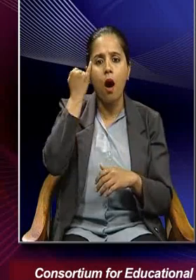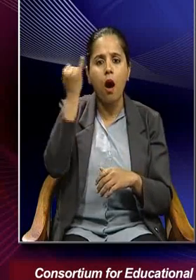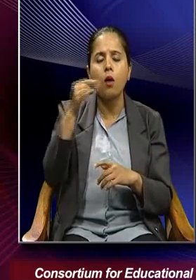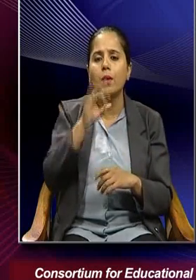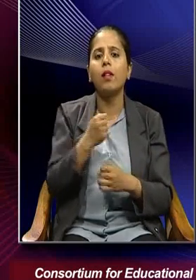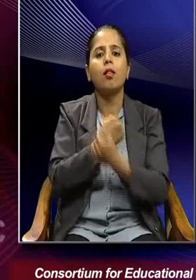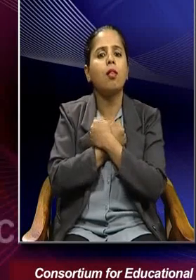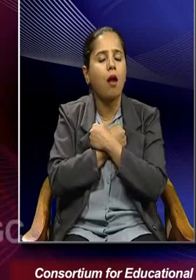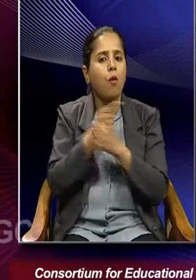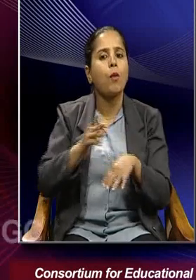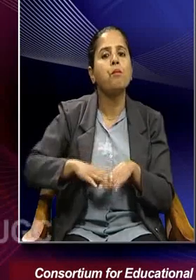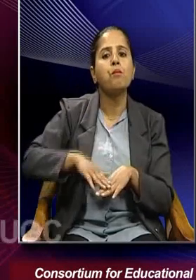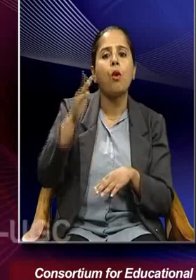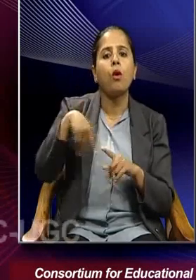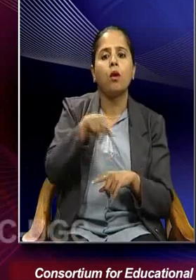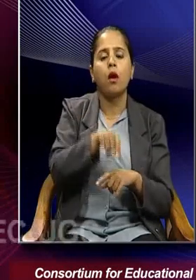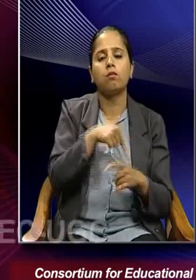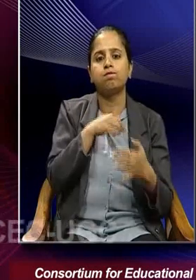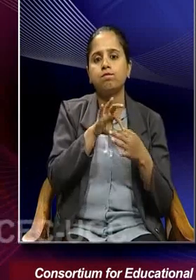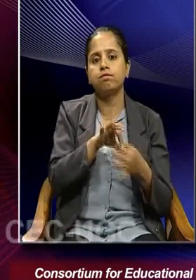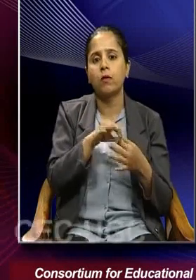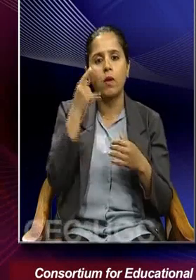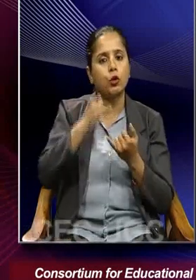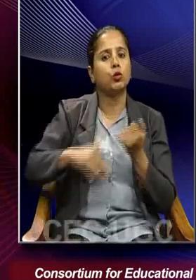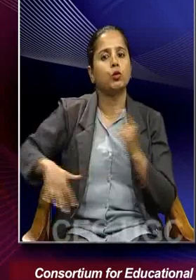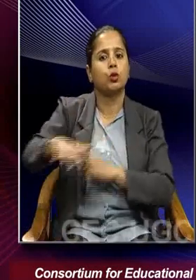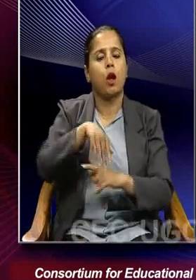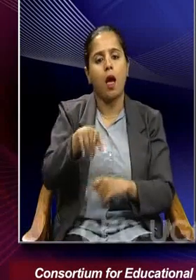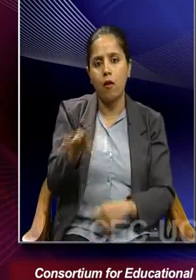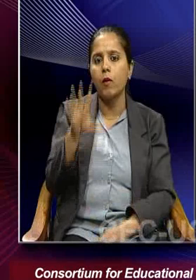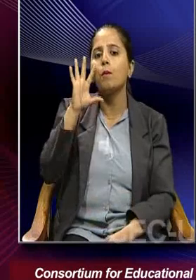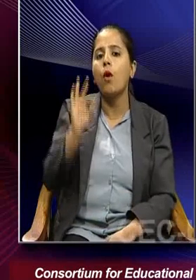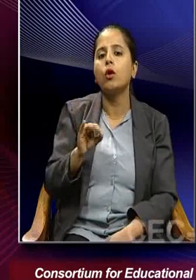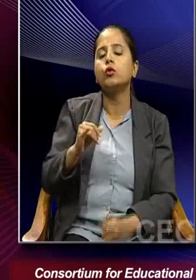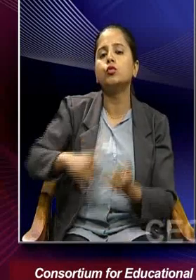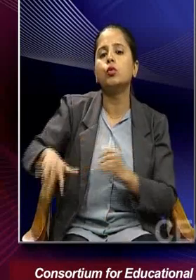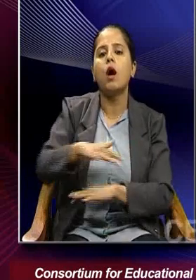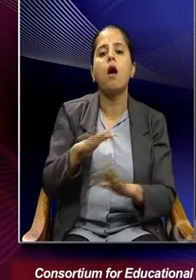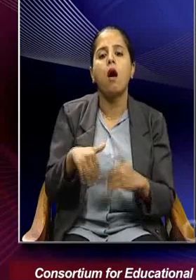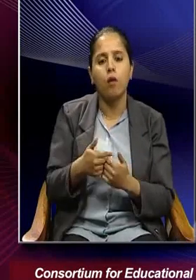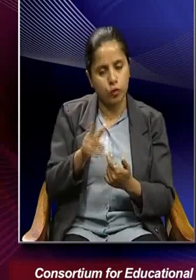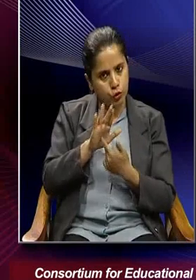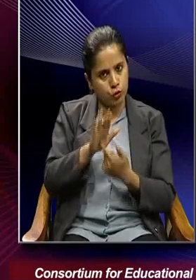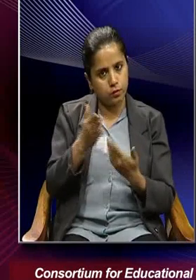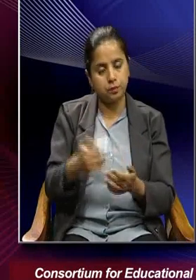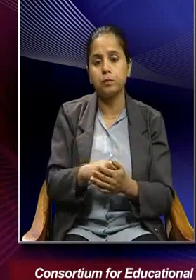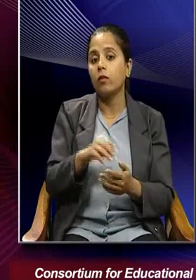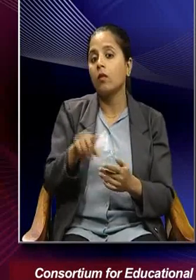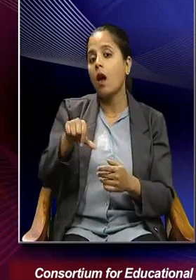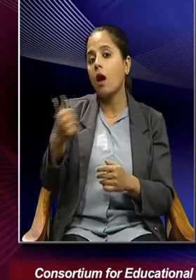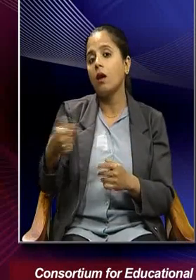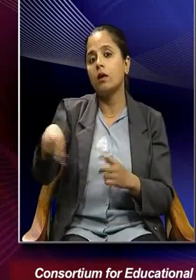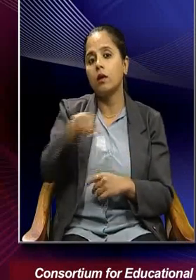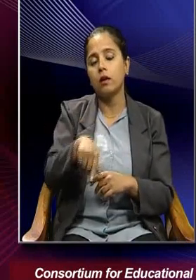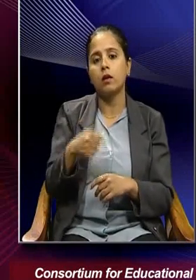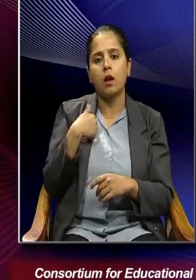is more resonate in the society, how it is more relevant in the society. And then another film called